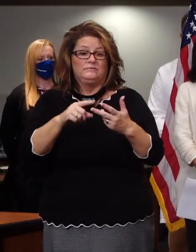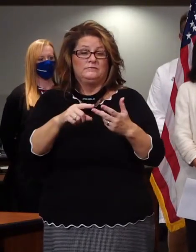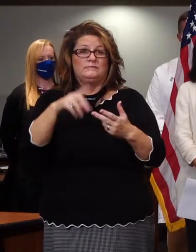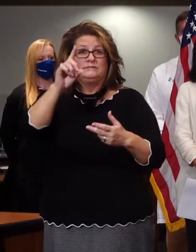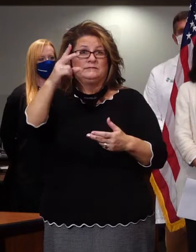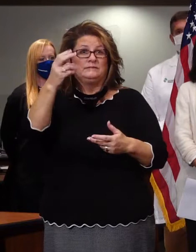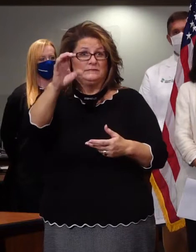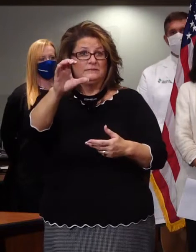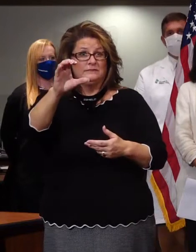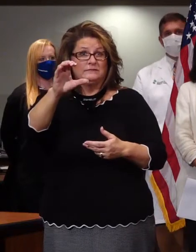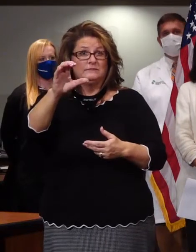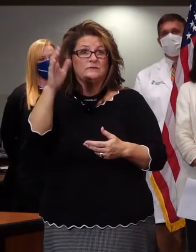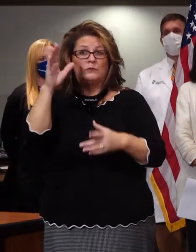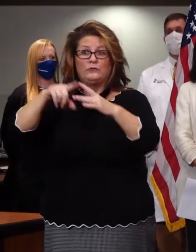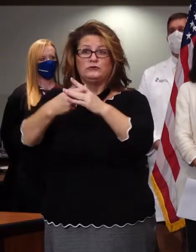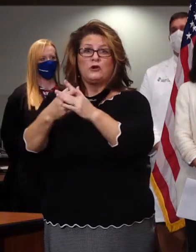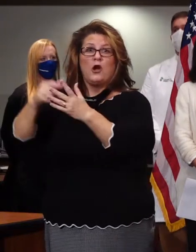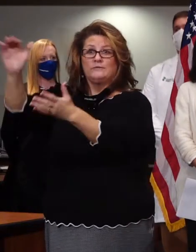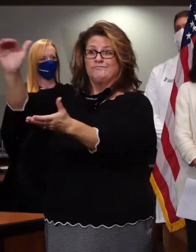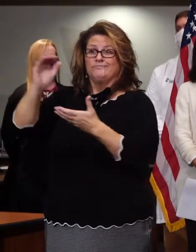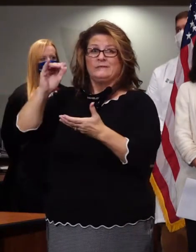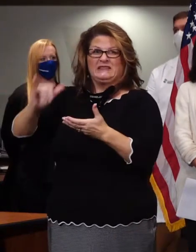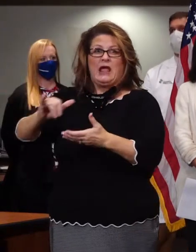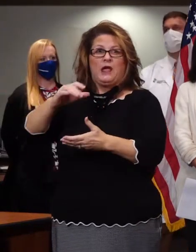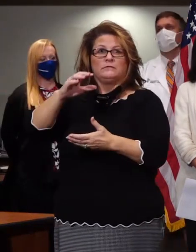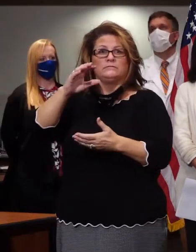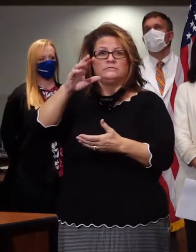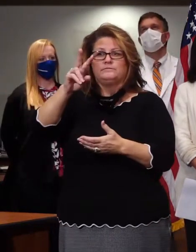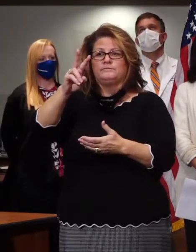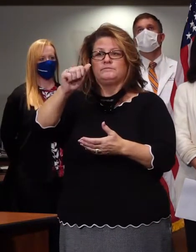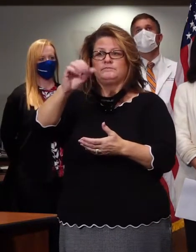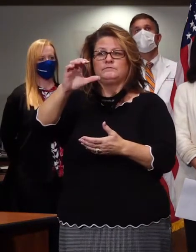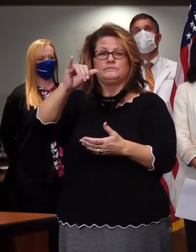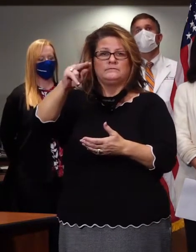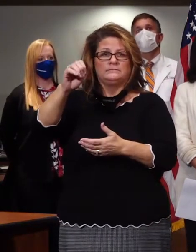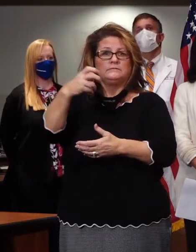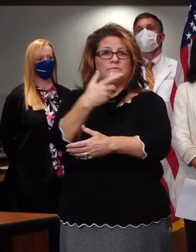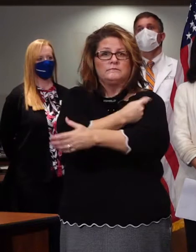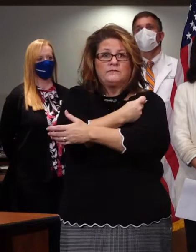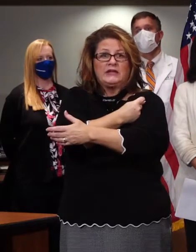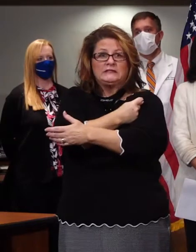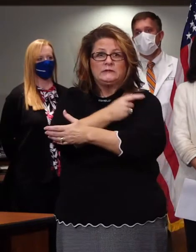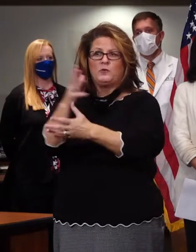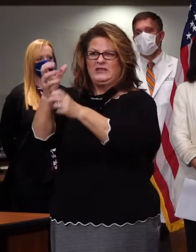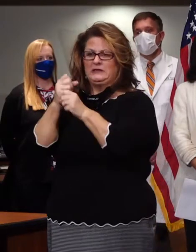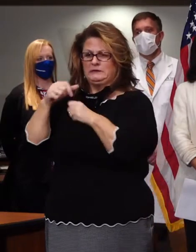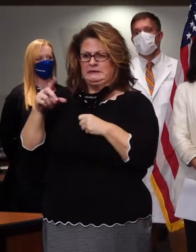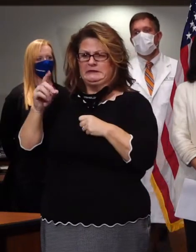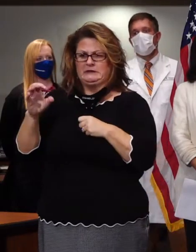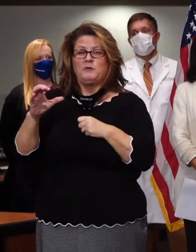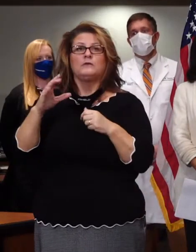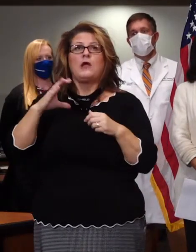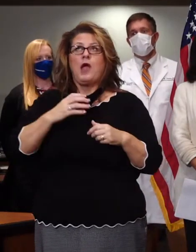Control will begin receiving the vaccine this month, December. It is estimated that our state's first allotment